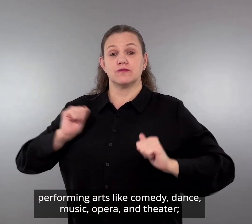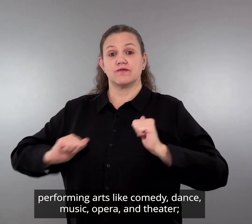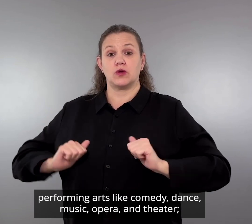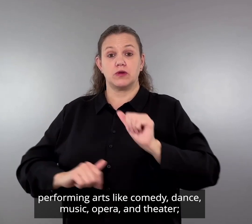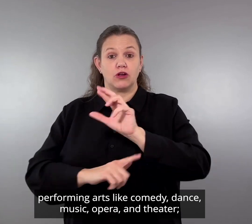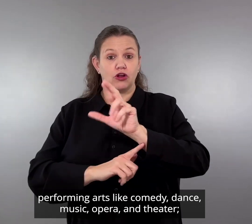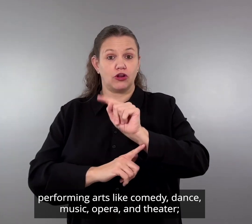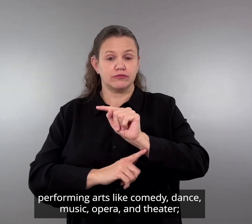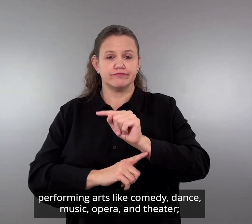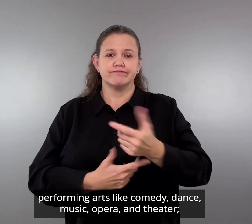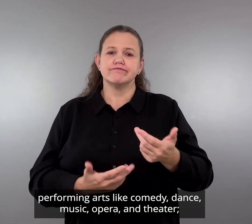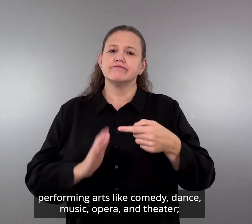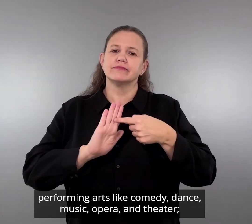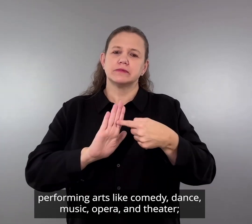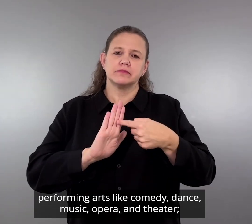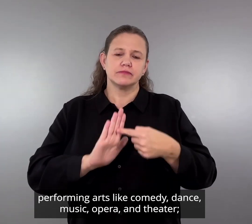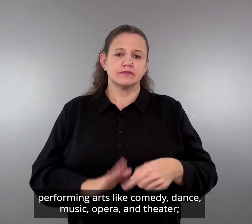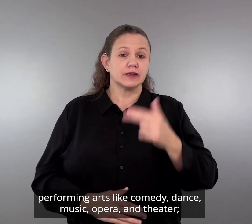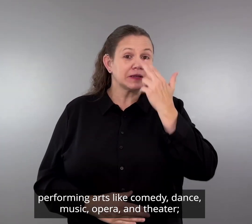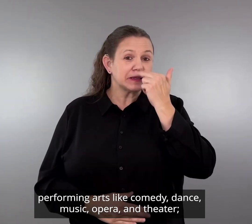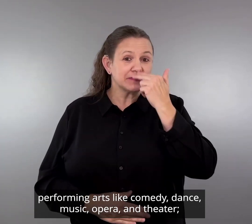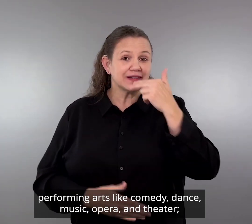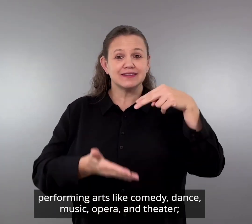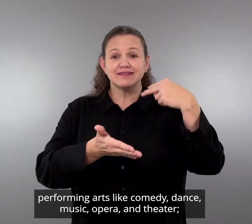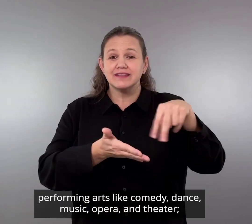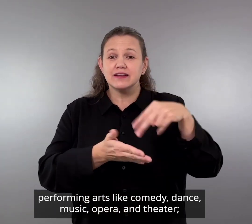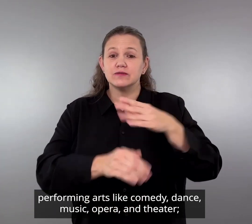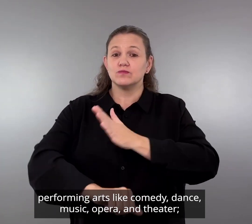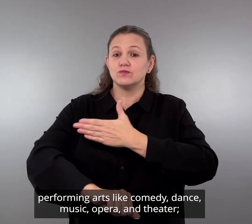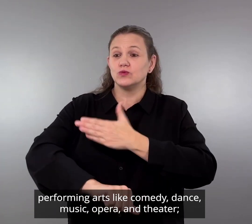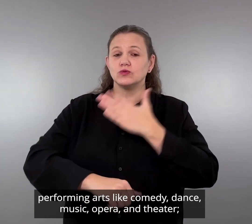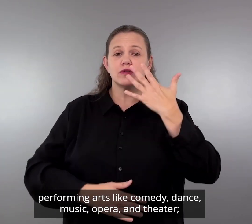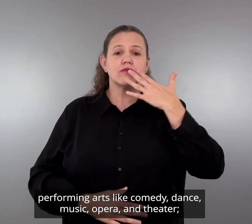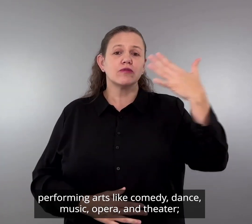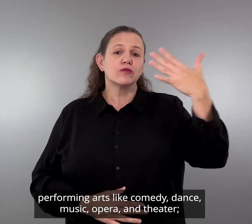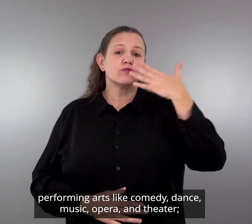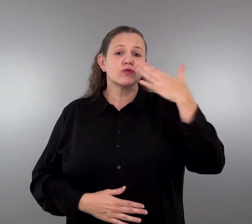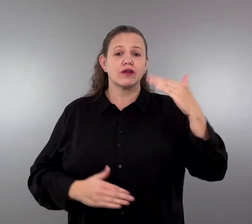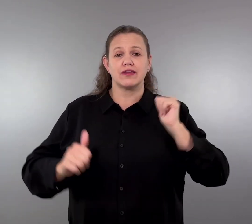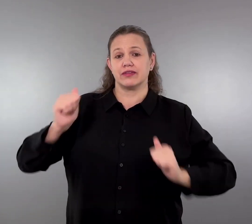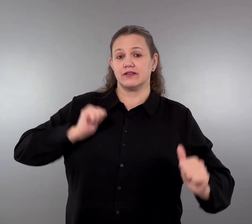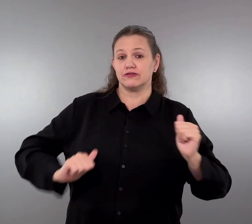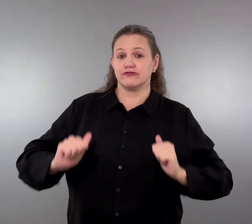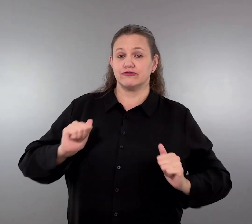Performing arts like comedy, dance, music, opera, and theater.